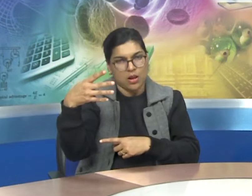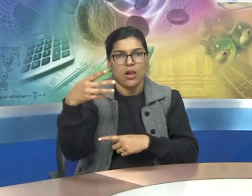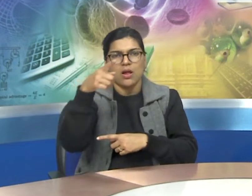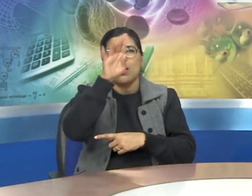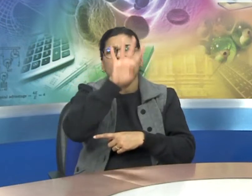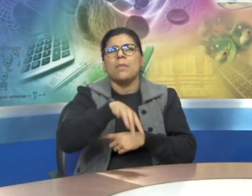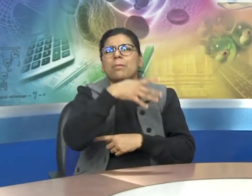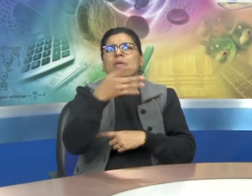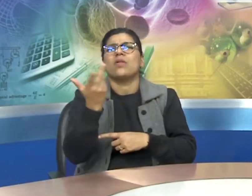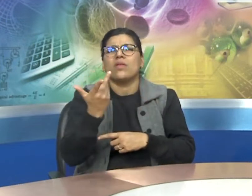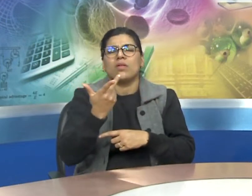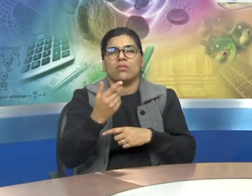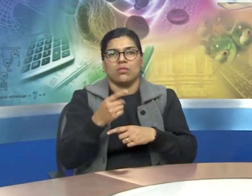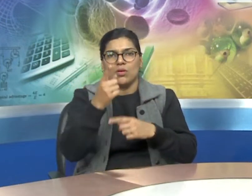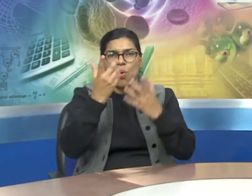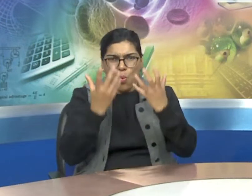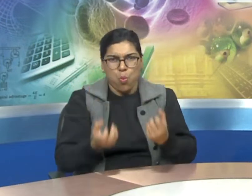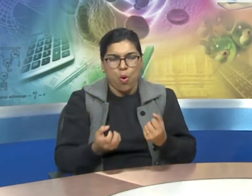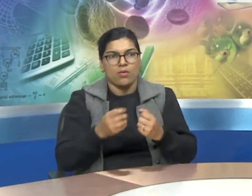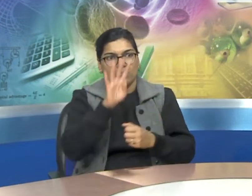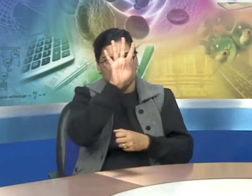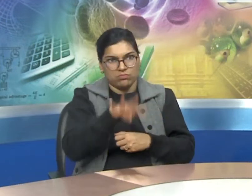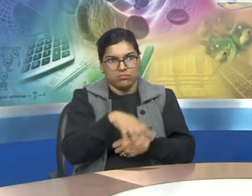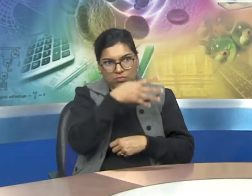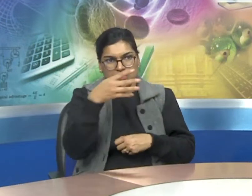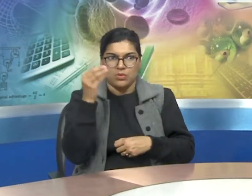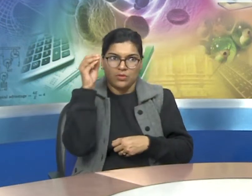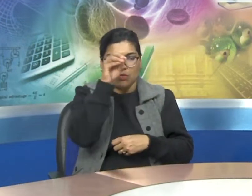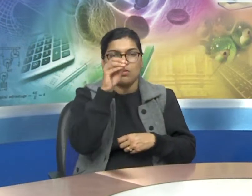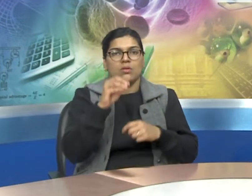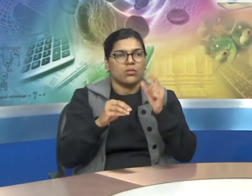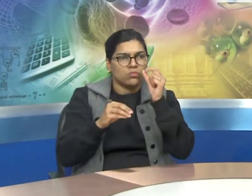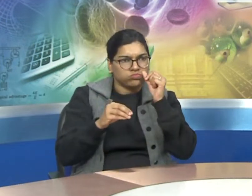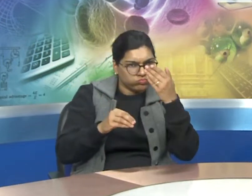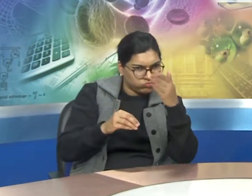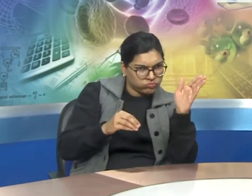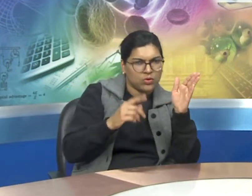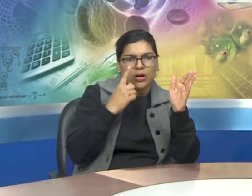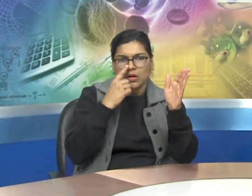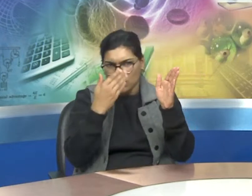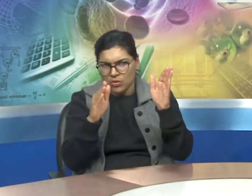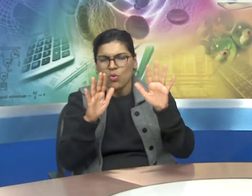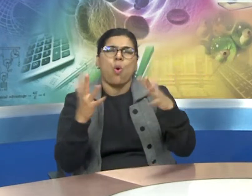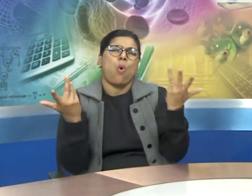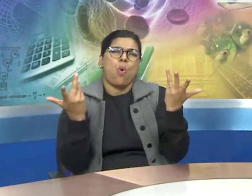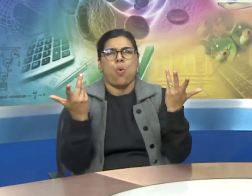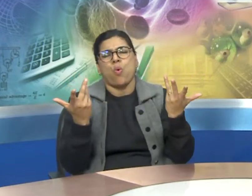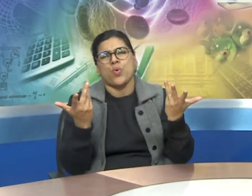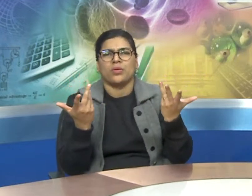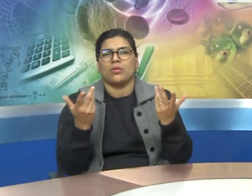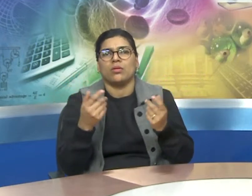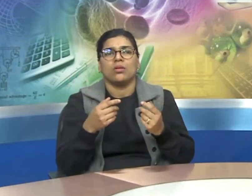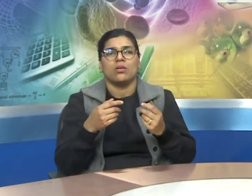So for making the table, any chart, if we want to insert any table, then